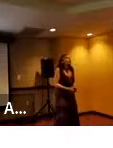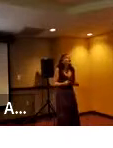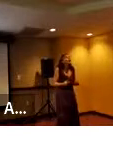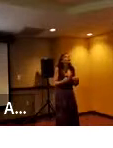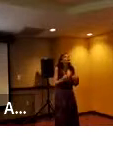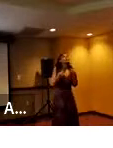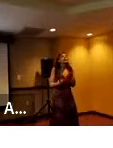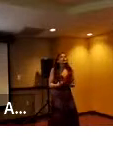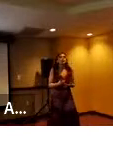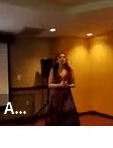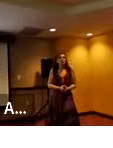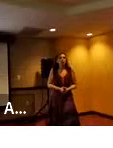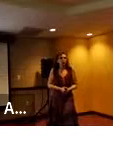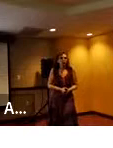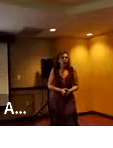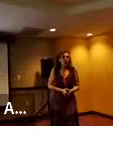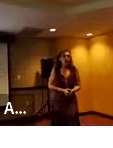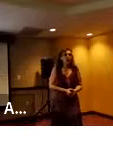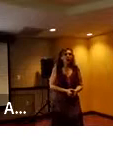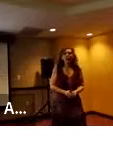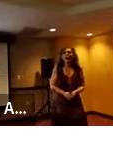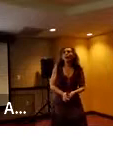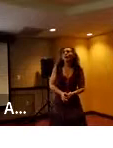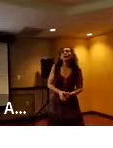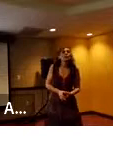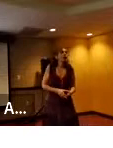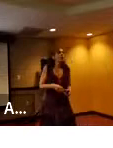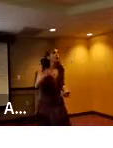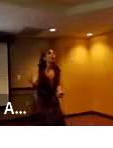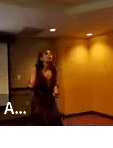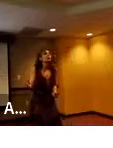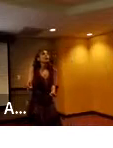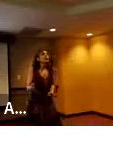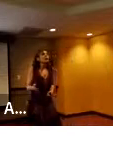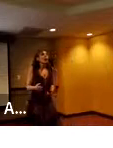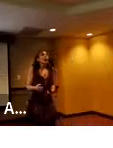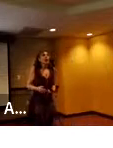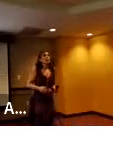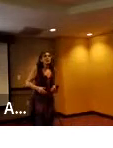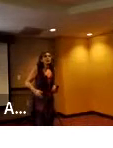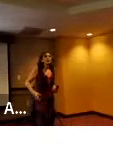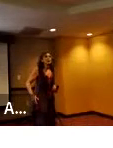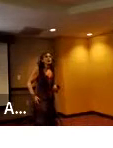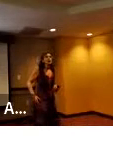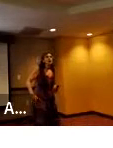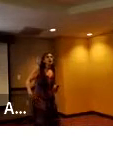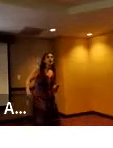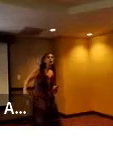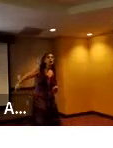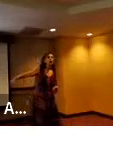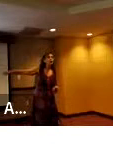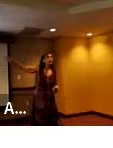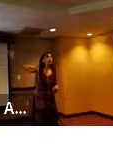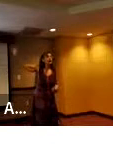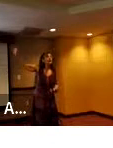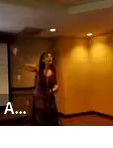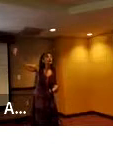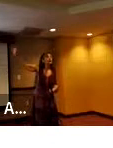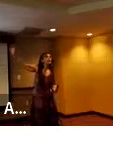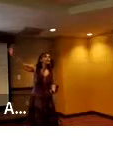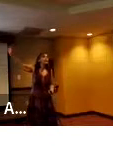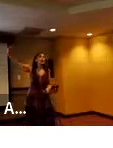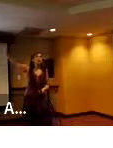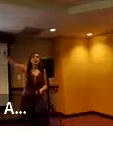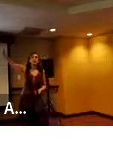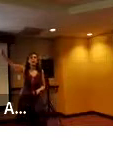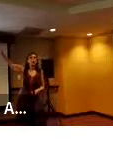this issue called localization concerns. Okay. And this is very important. How many people here are from Texas